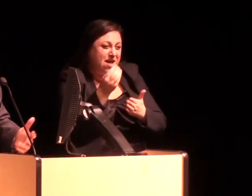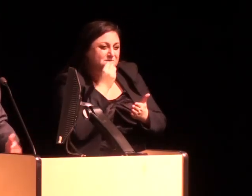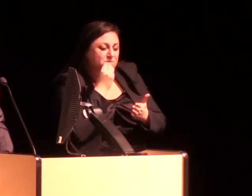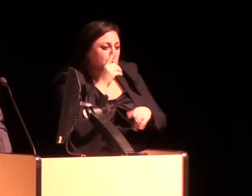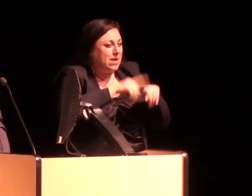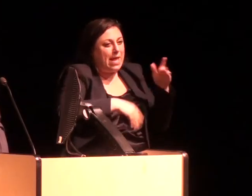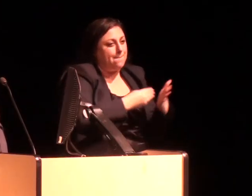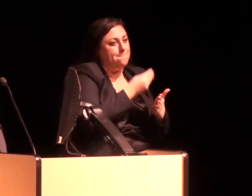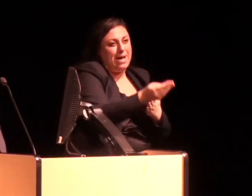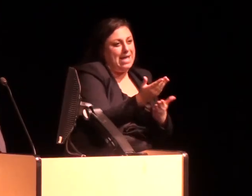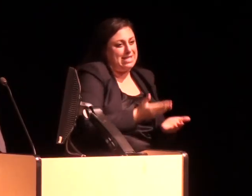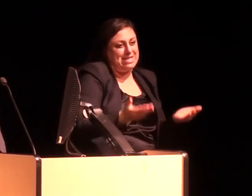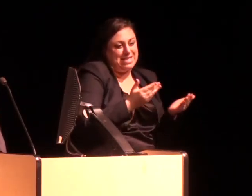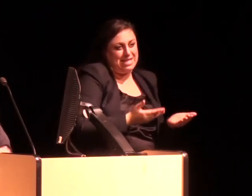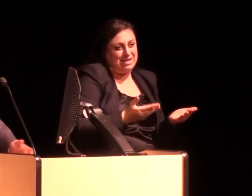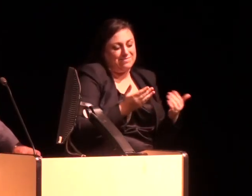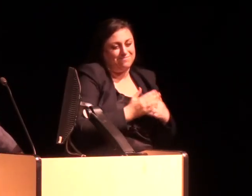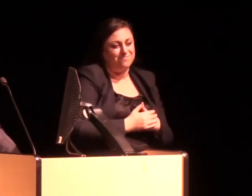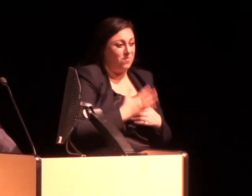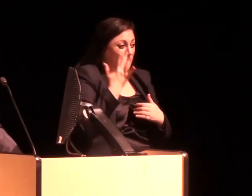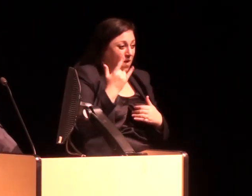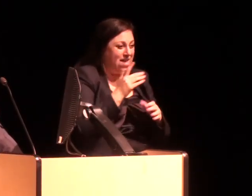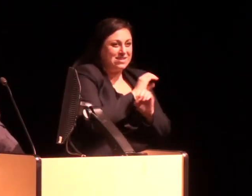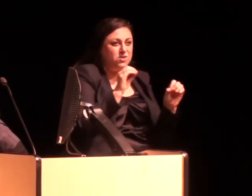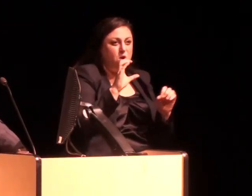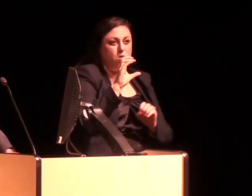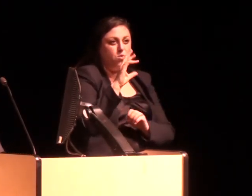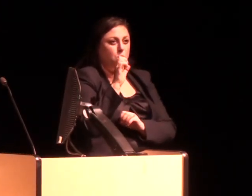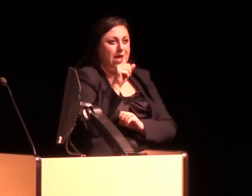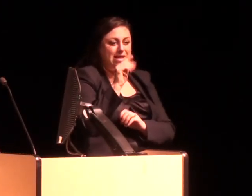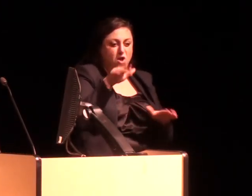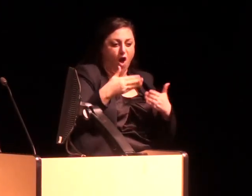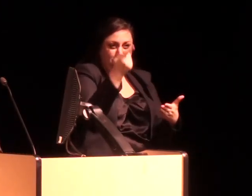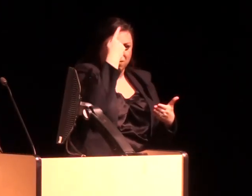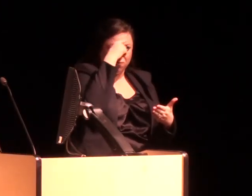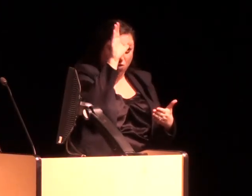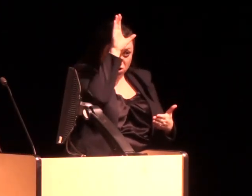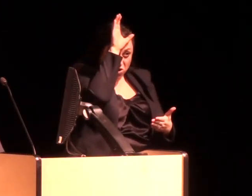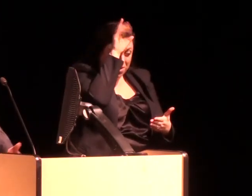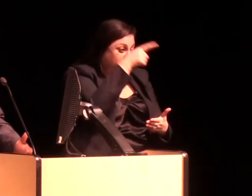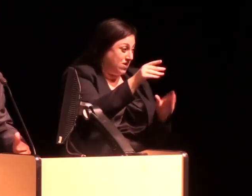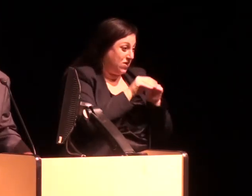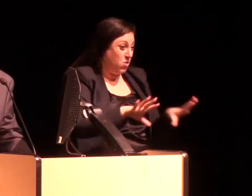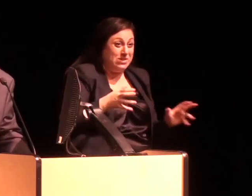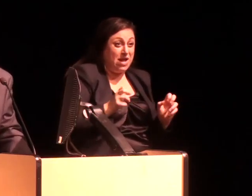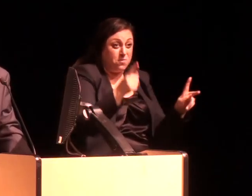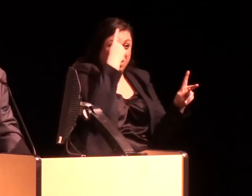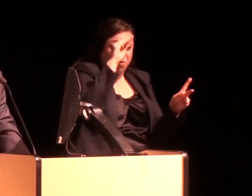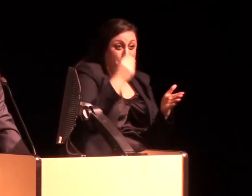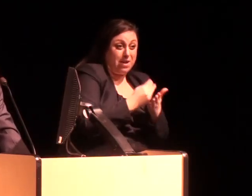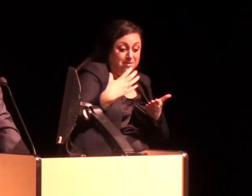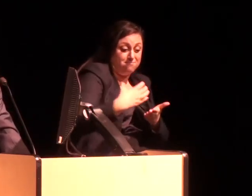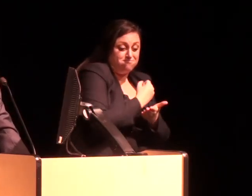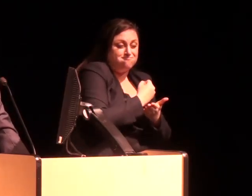We only buy $300 million here in the United States because we don't have credit. That is something that you are losing. We have